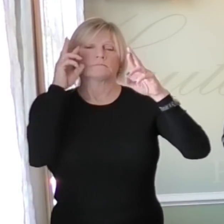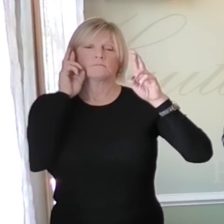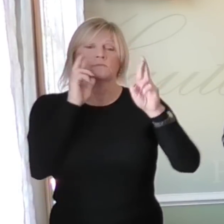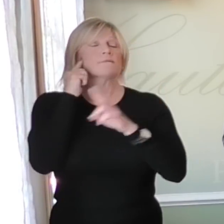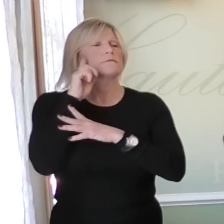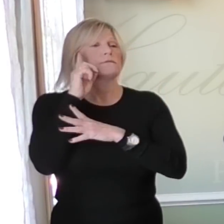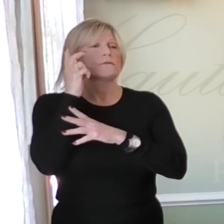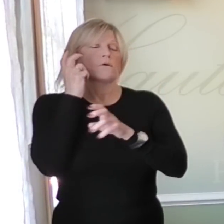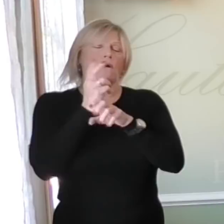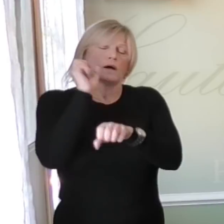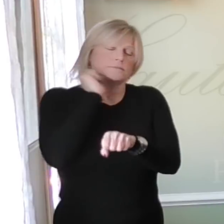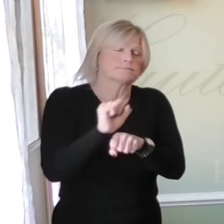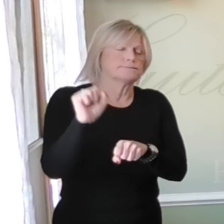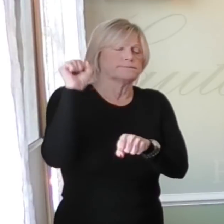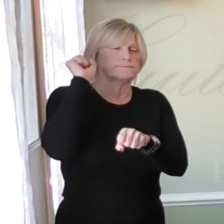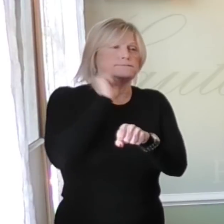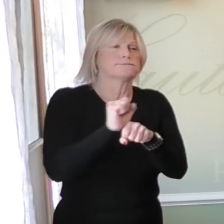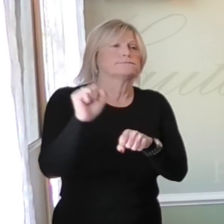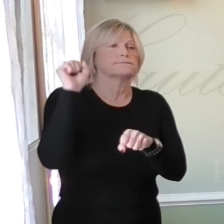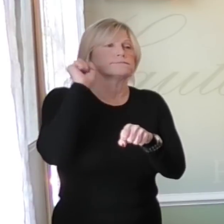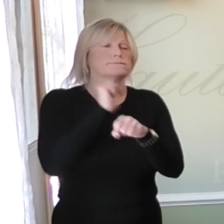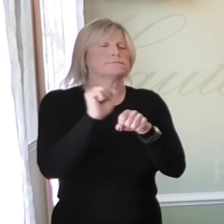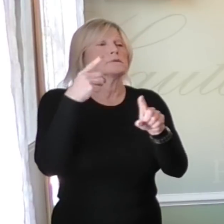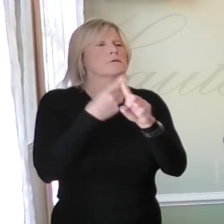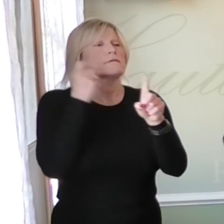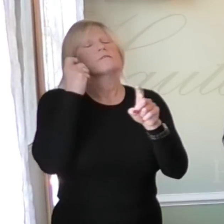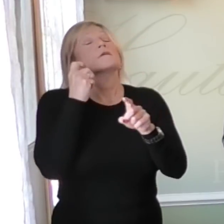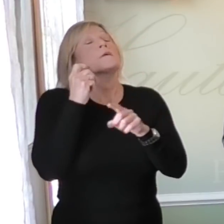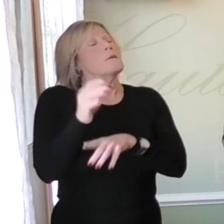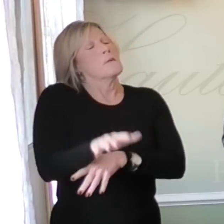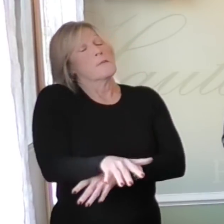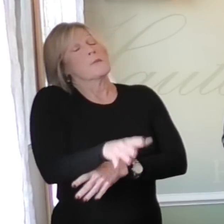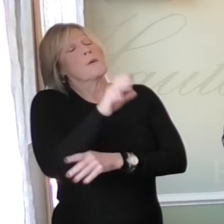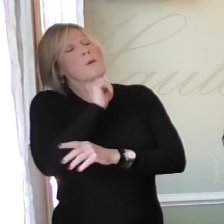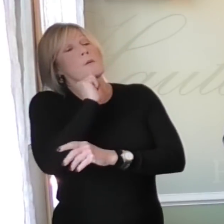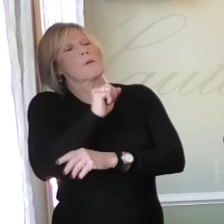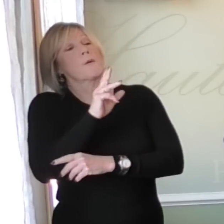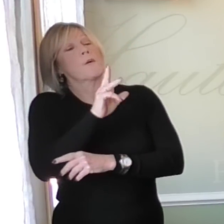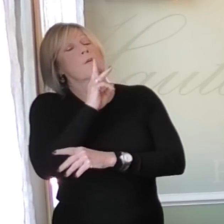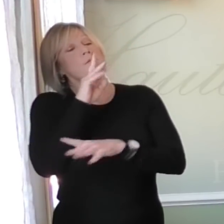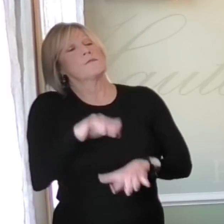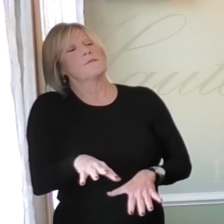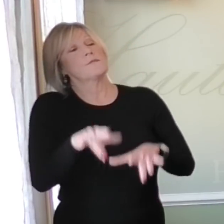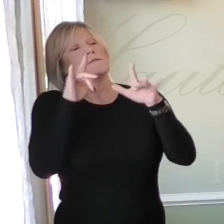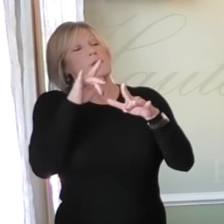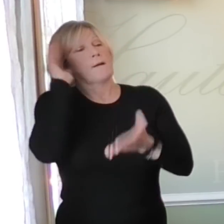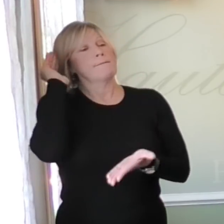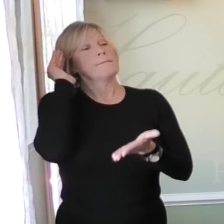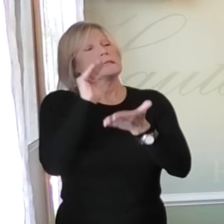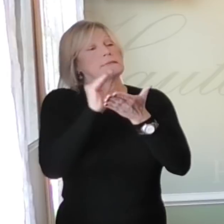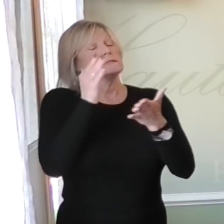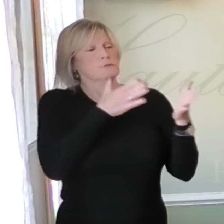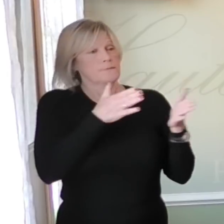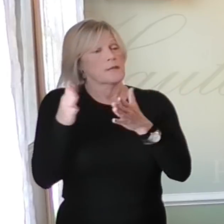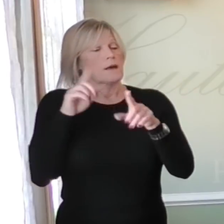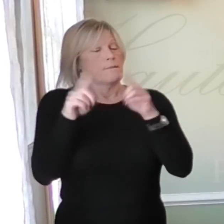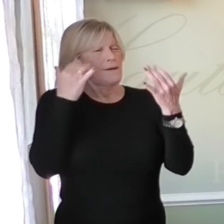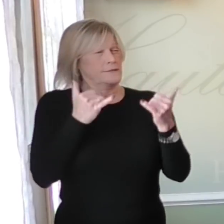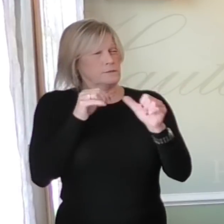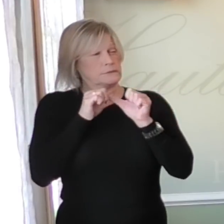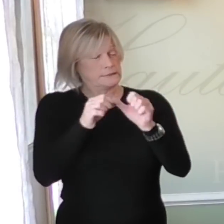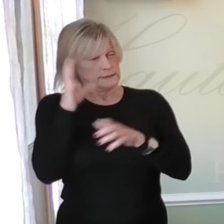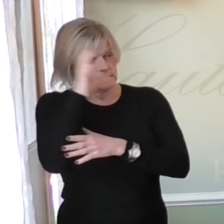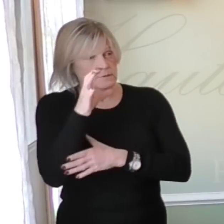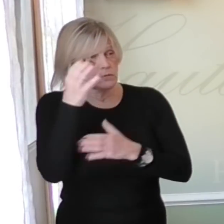hard work that went into the previous flood mitigation plan. However, we are continuing to explore